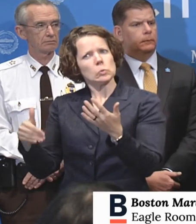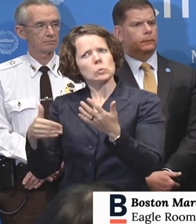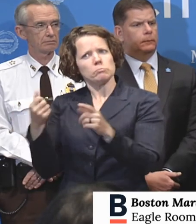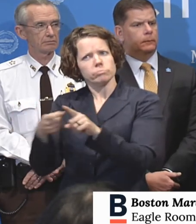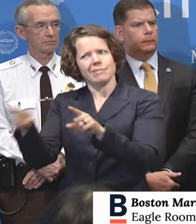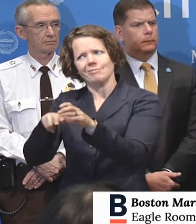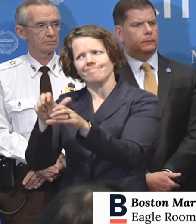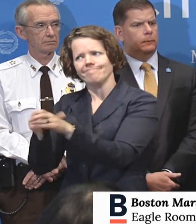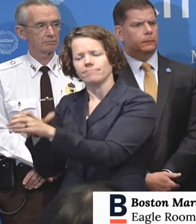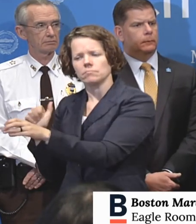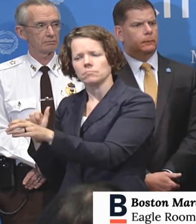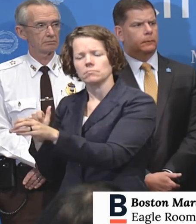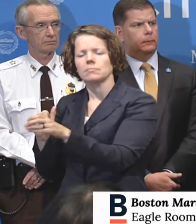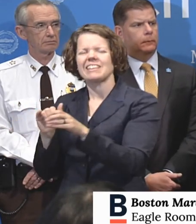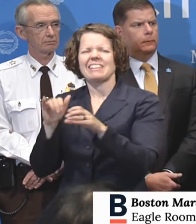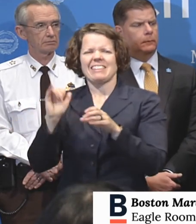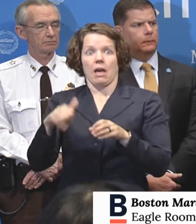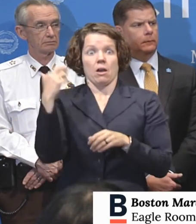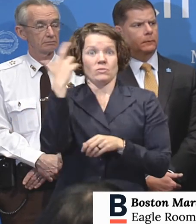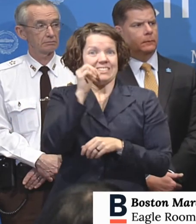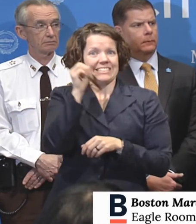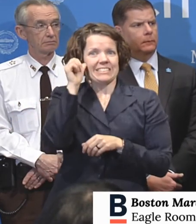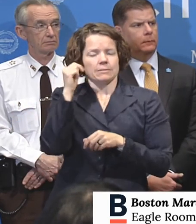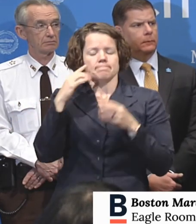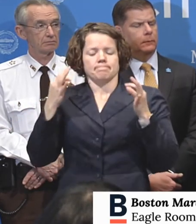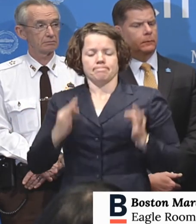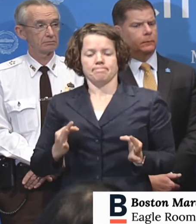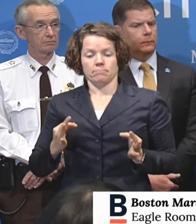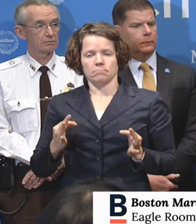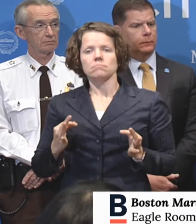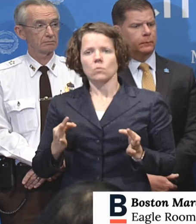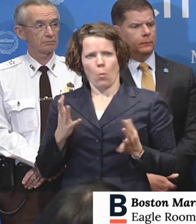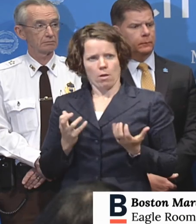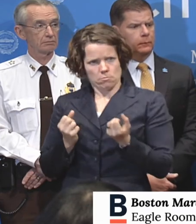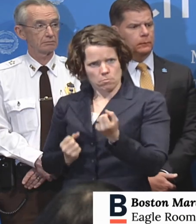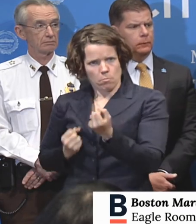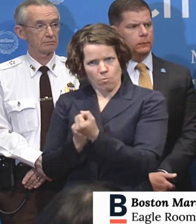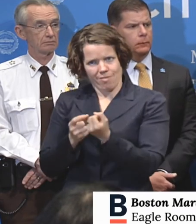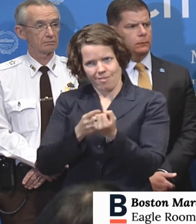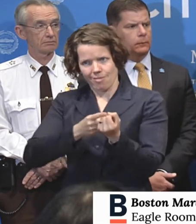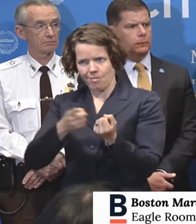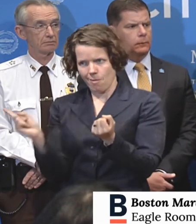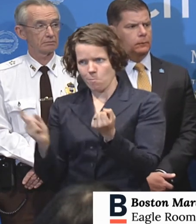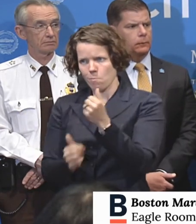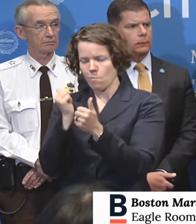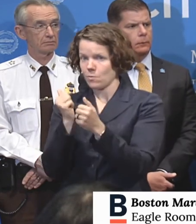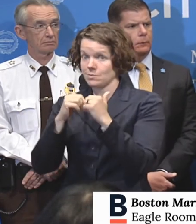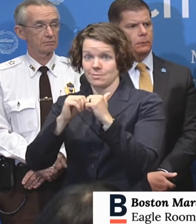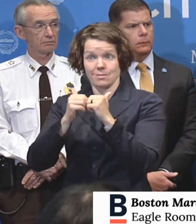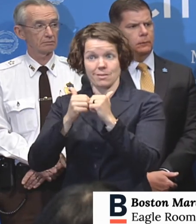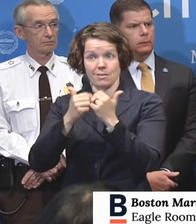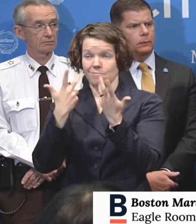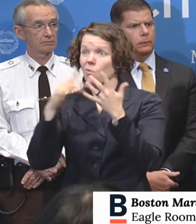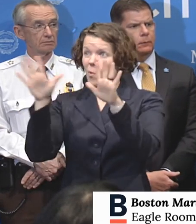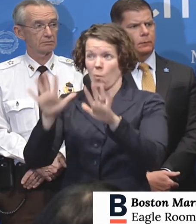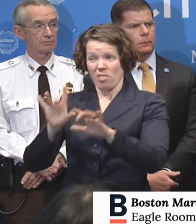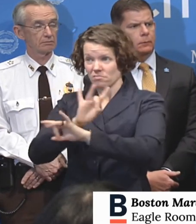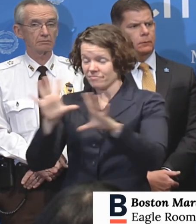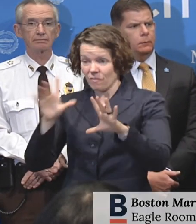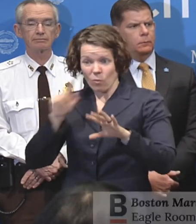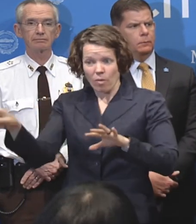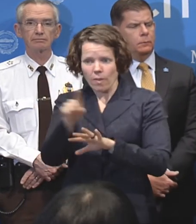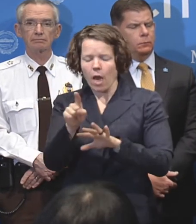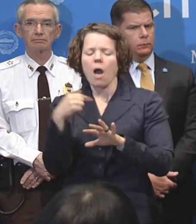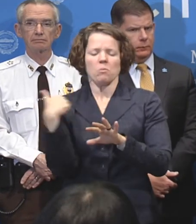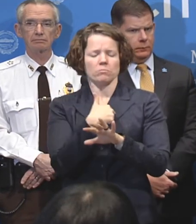take some measures for those athletes whose participation is uniquely affected by this weather, as we saw last year.